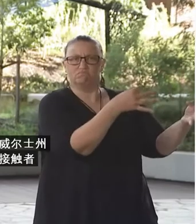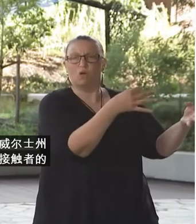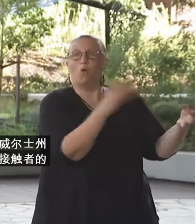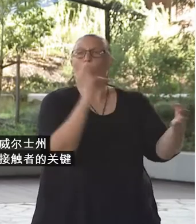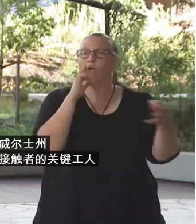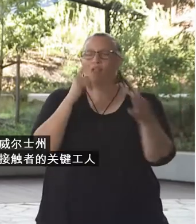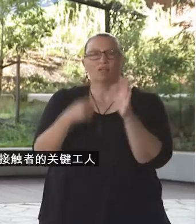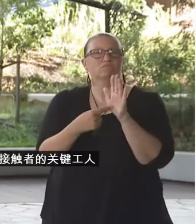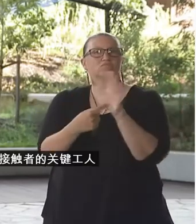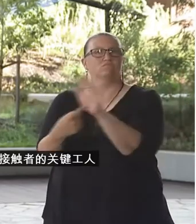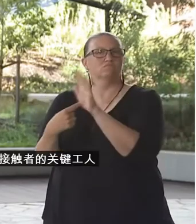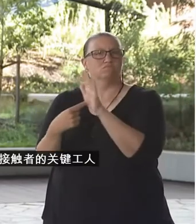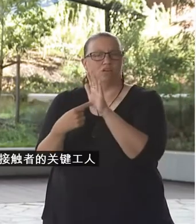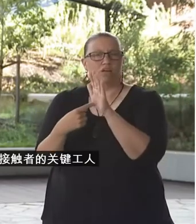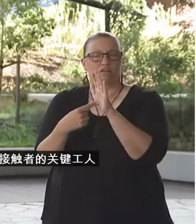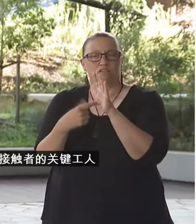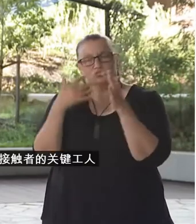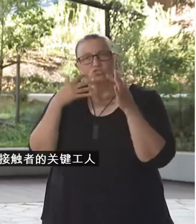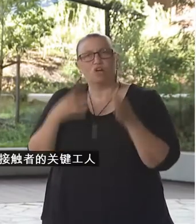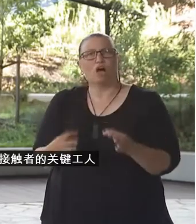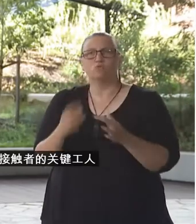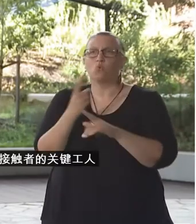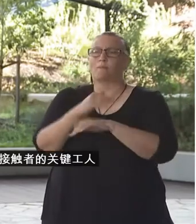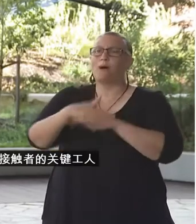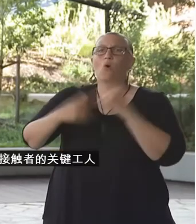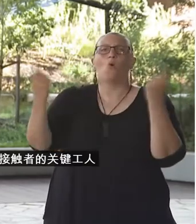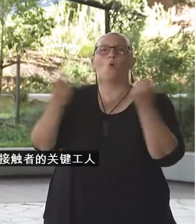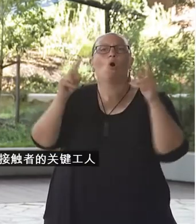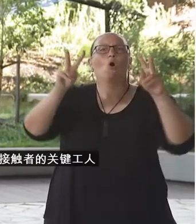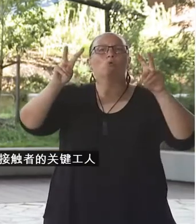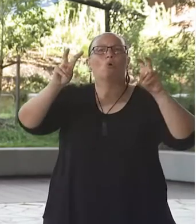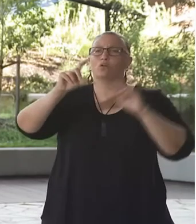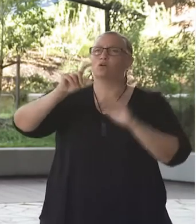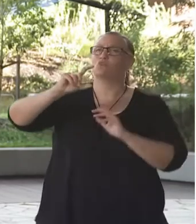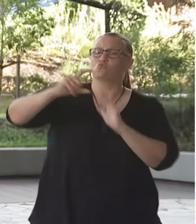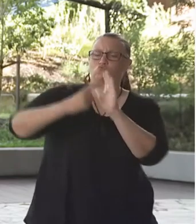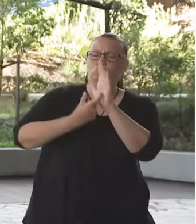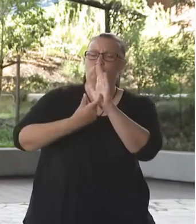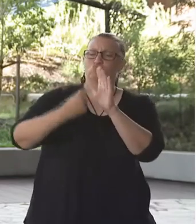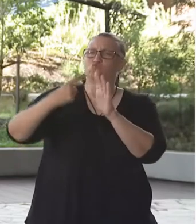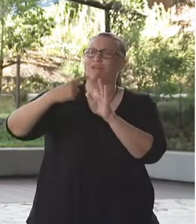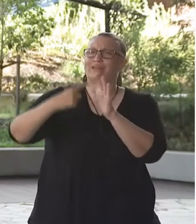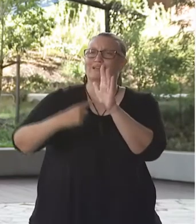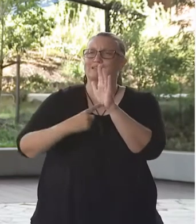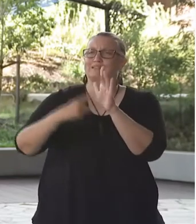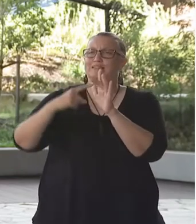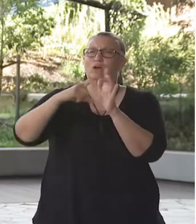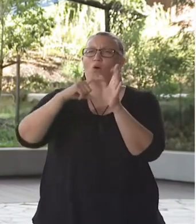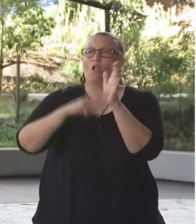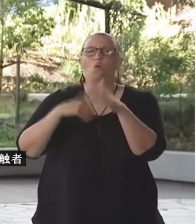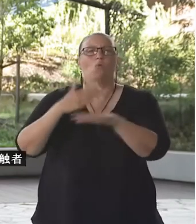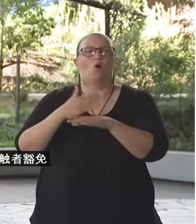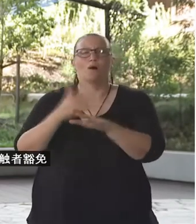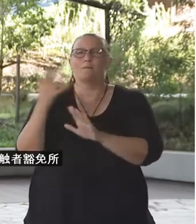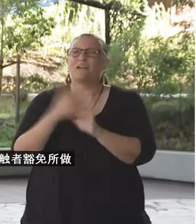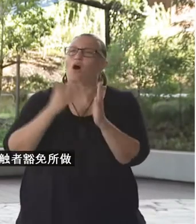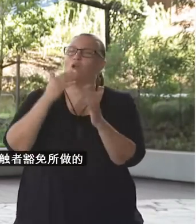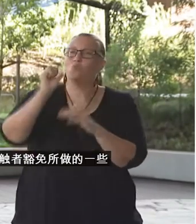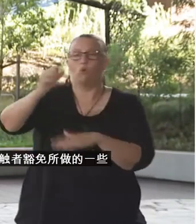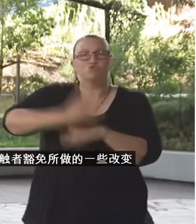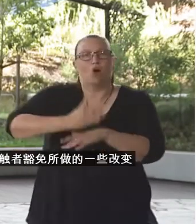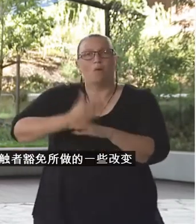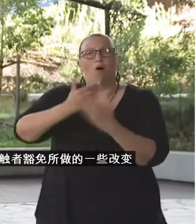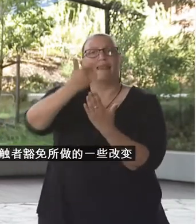critical workers who are deemed to be close contacts. And some of those changes that we've made for those